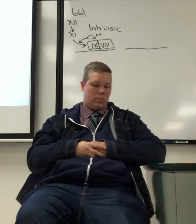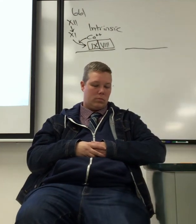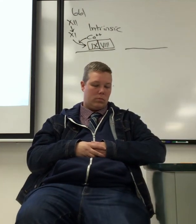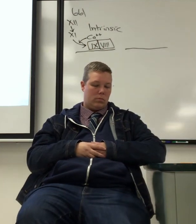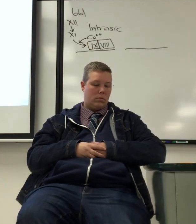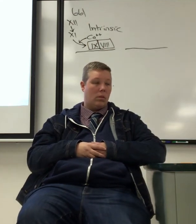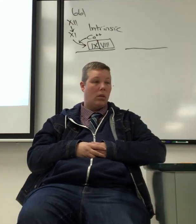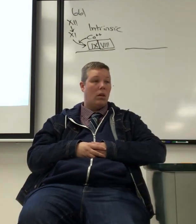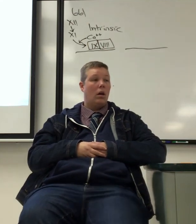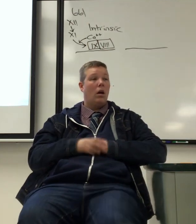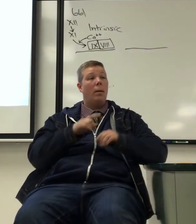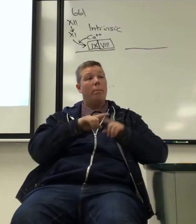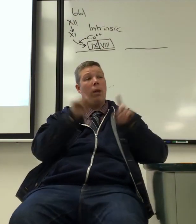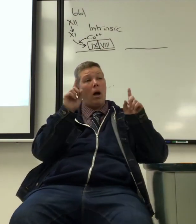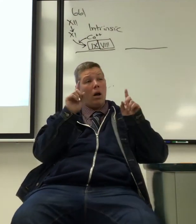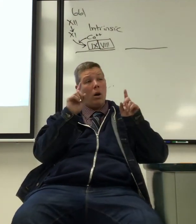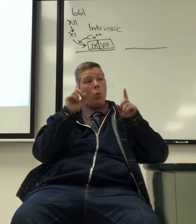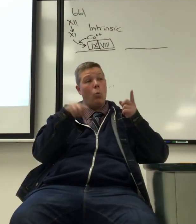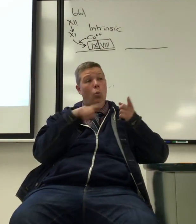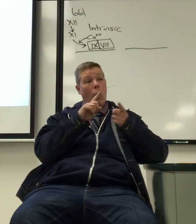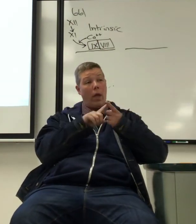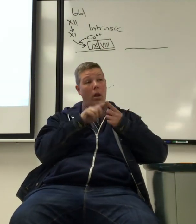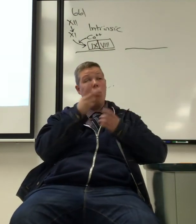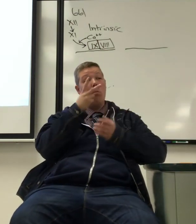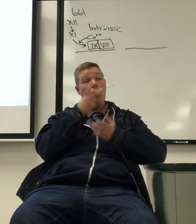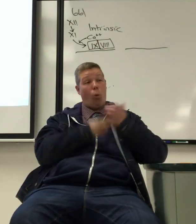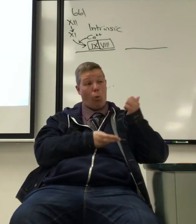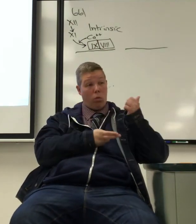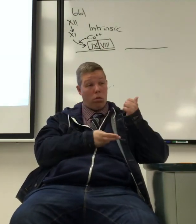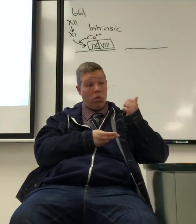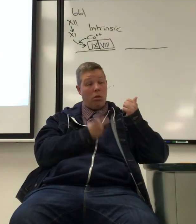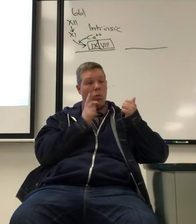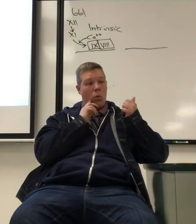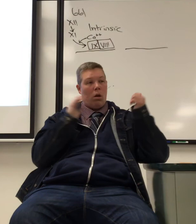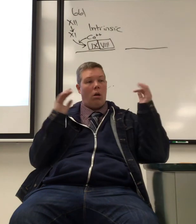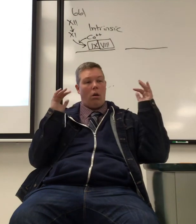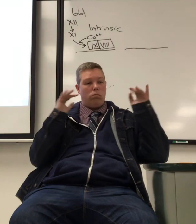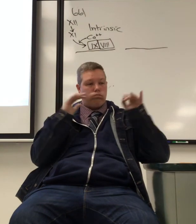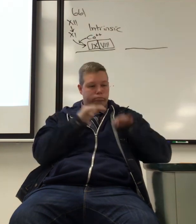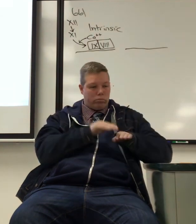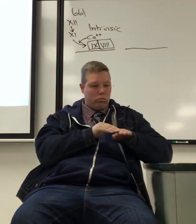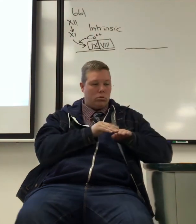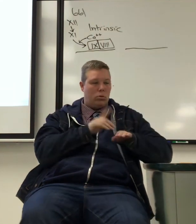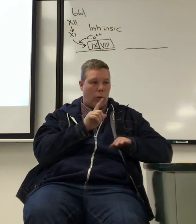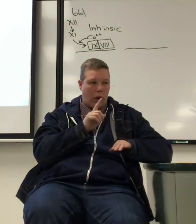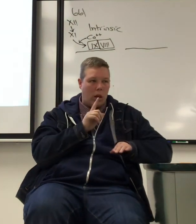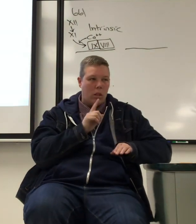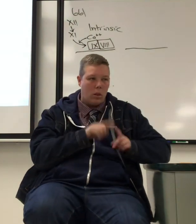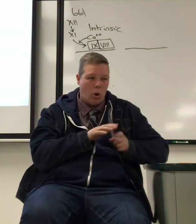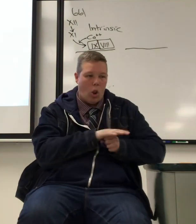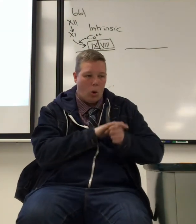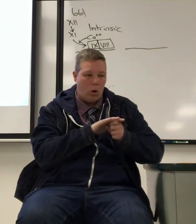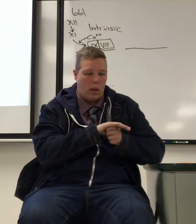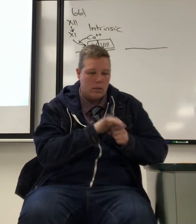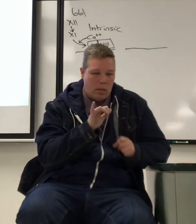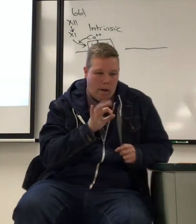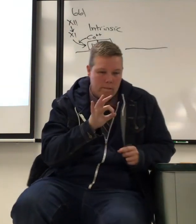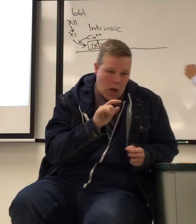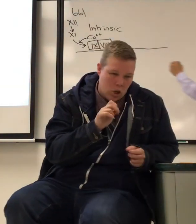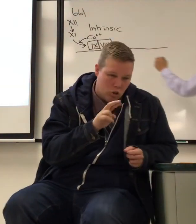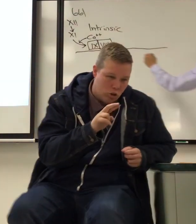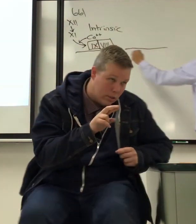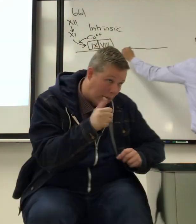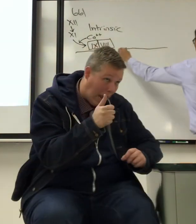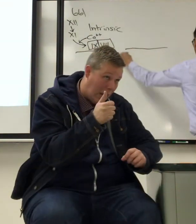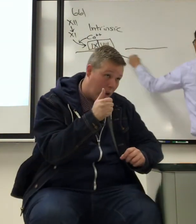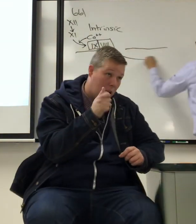But once you get both of these complexes formed at the injury site, you're localizing the effects of factor 10 to this area. I'm going to draw an